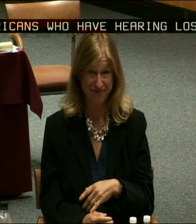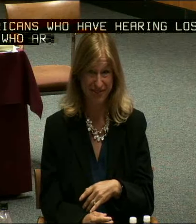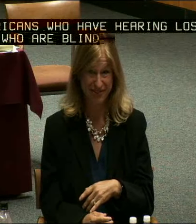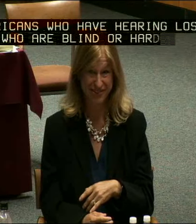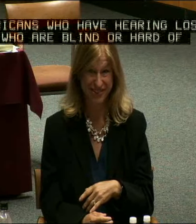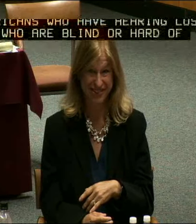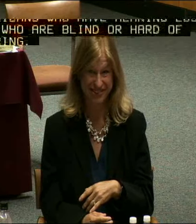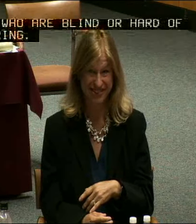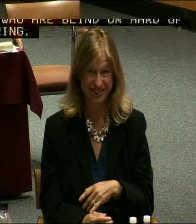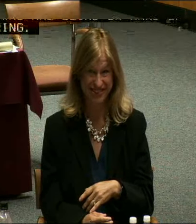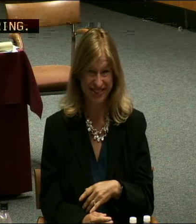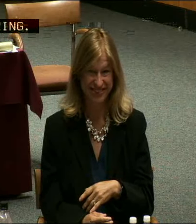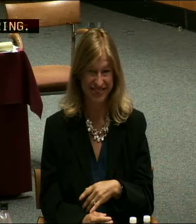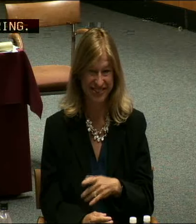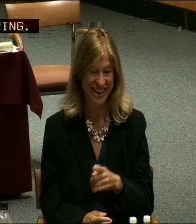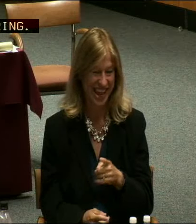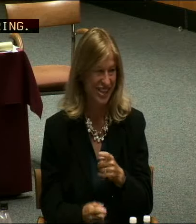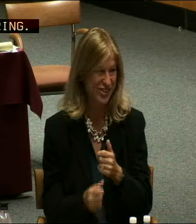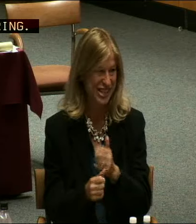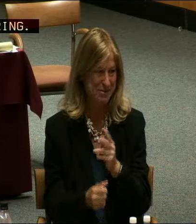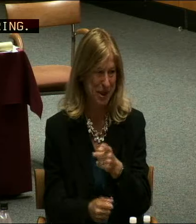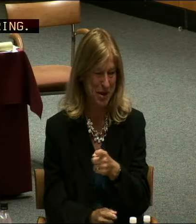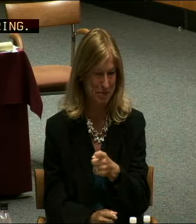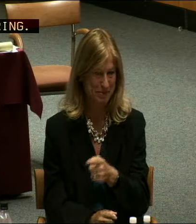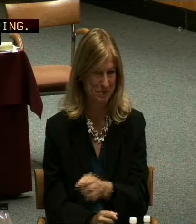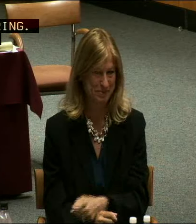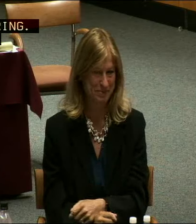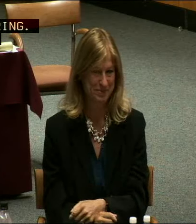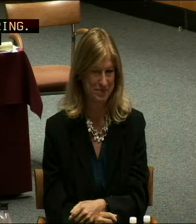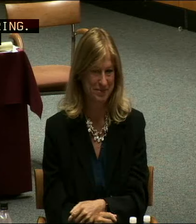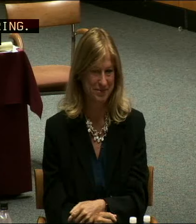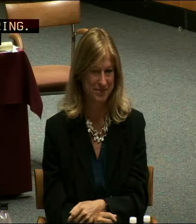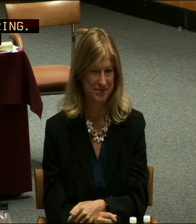gotten lost in her papers. Hold on one second.